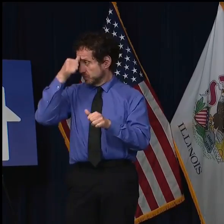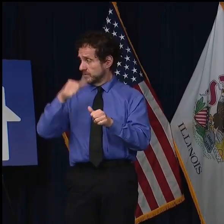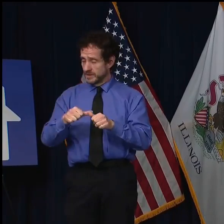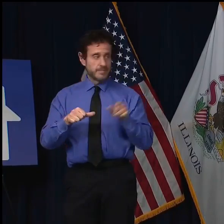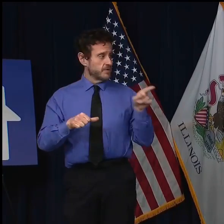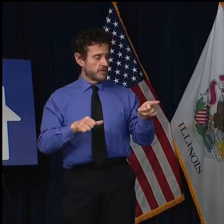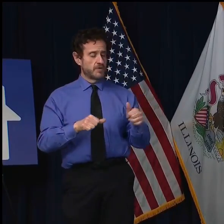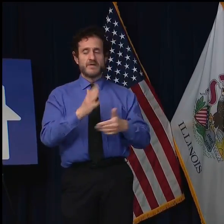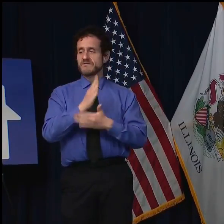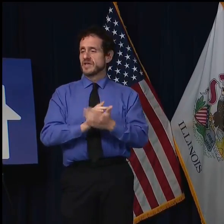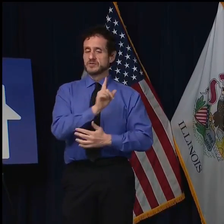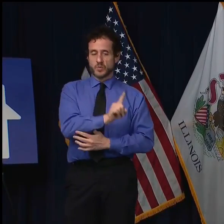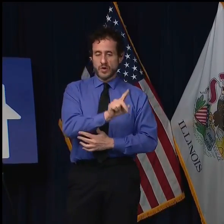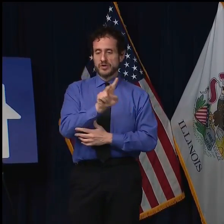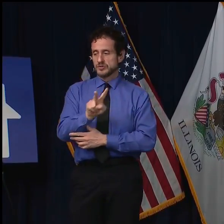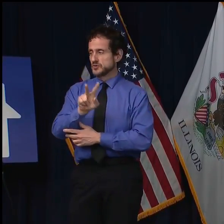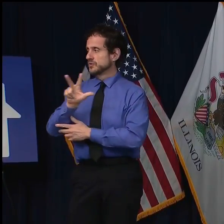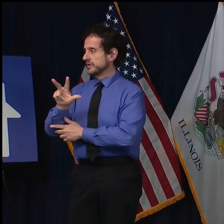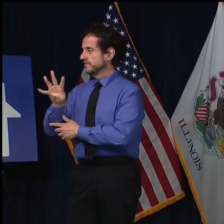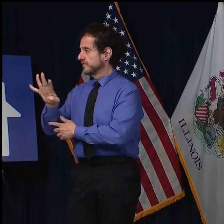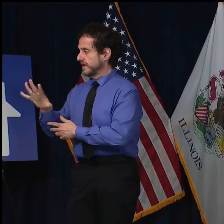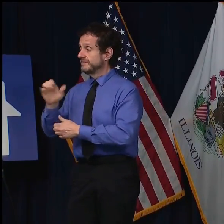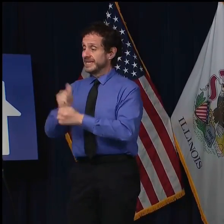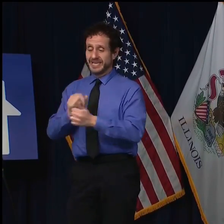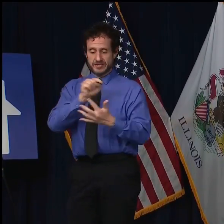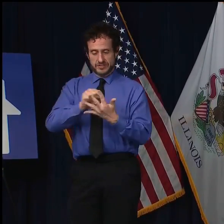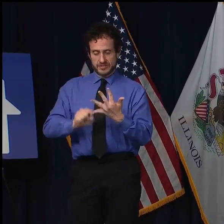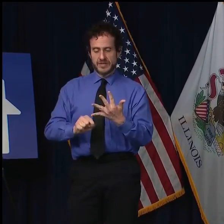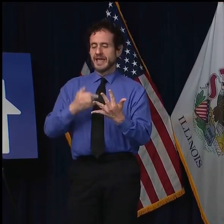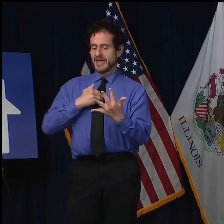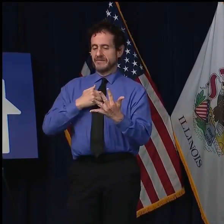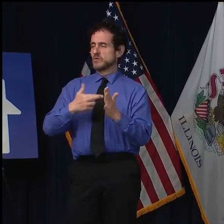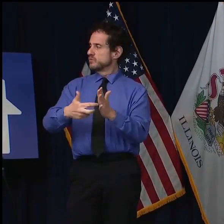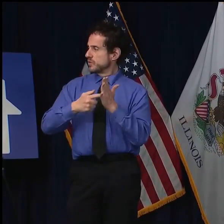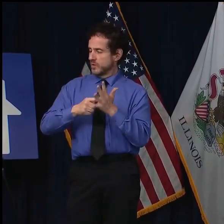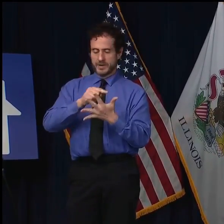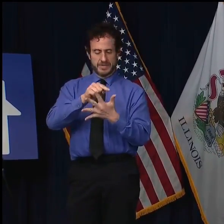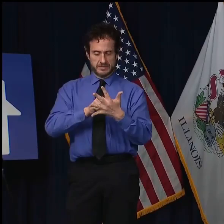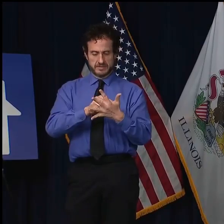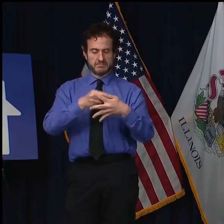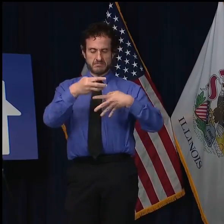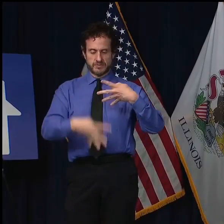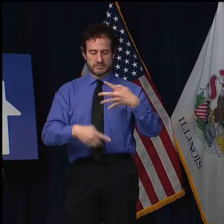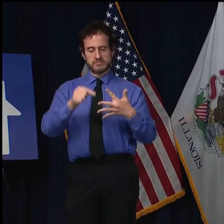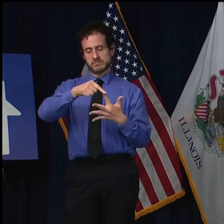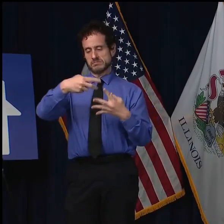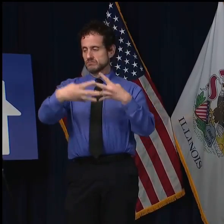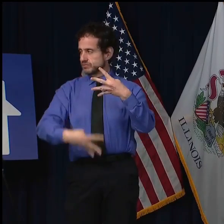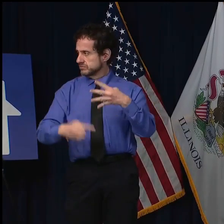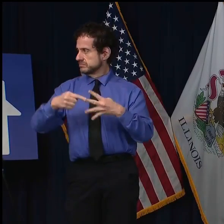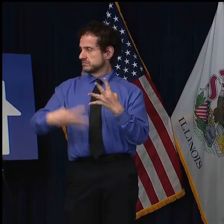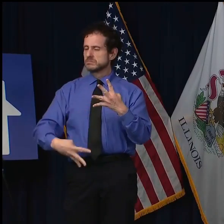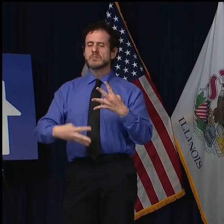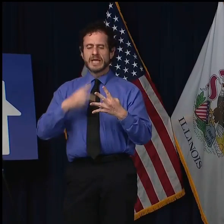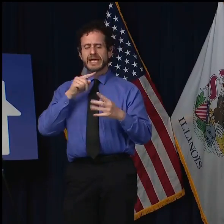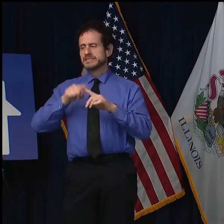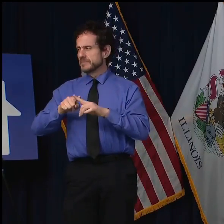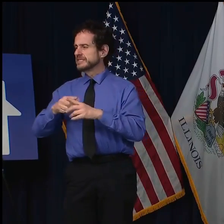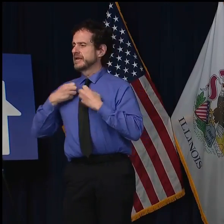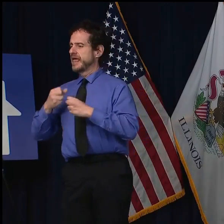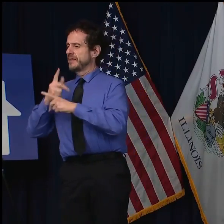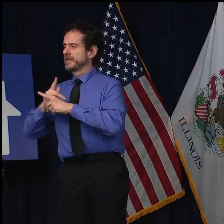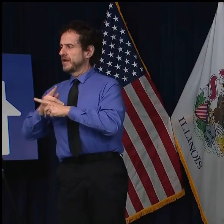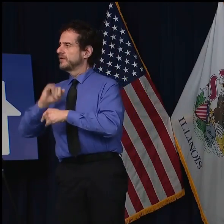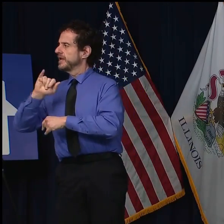criterion for meeting the regional reopening is a healthcare measure. So it will be done by